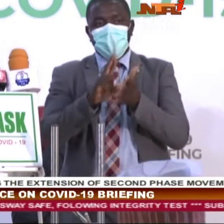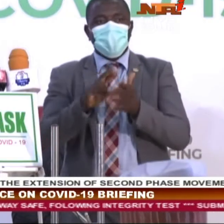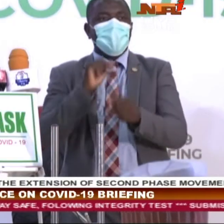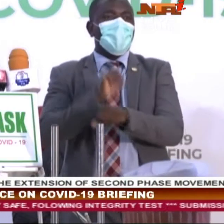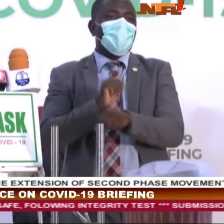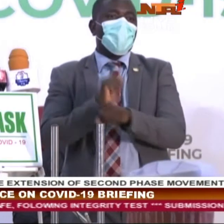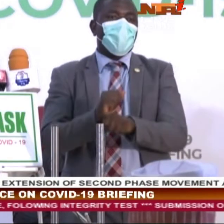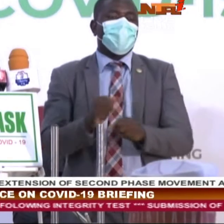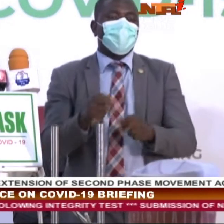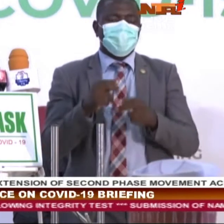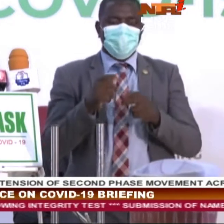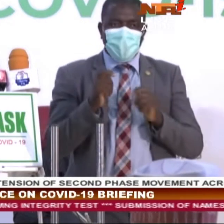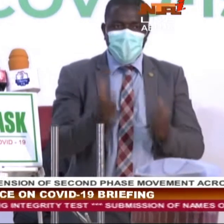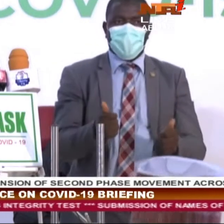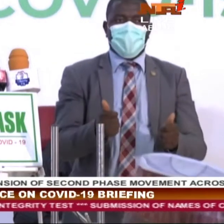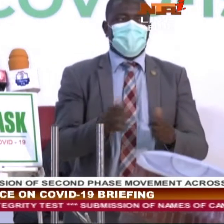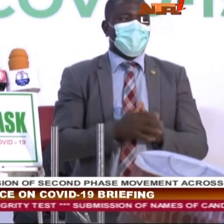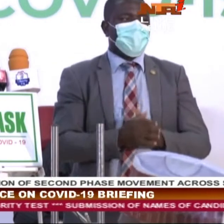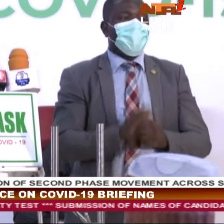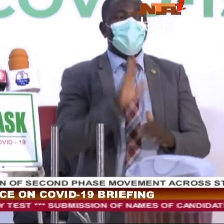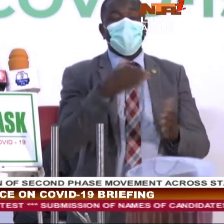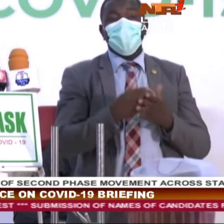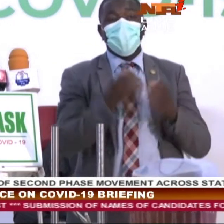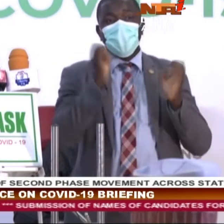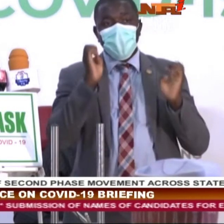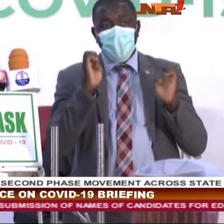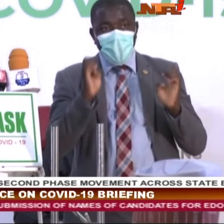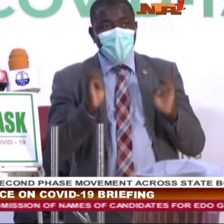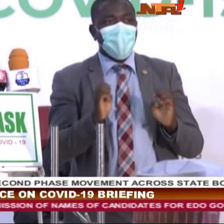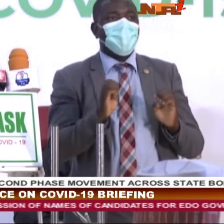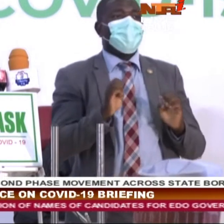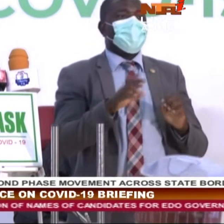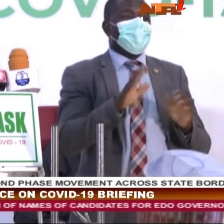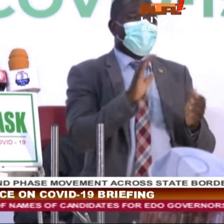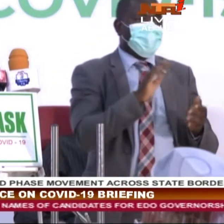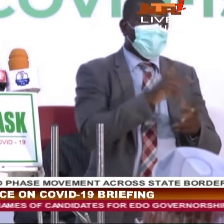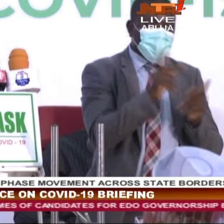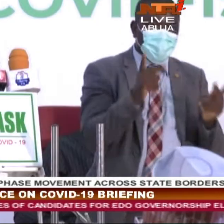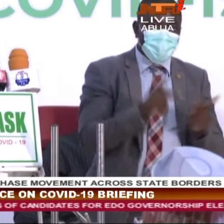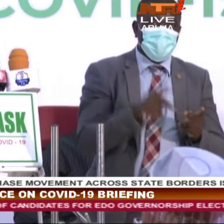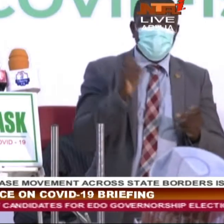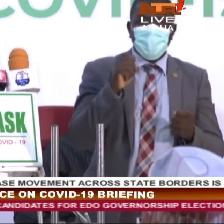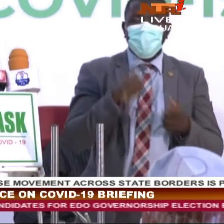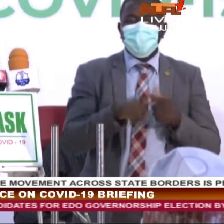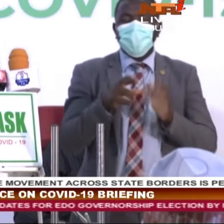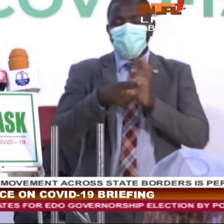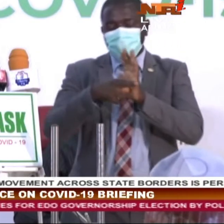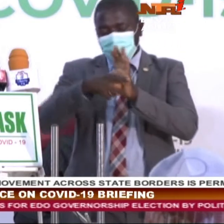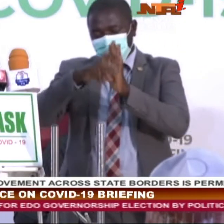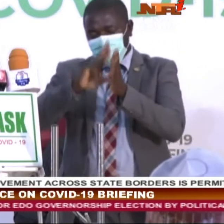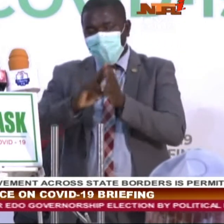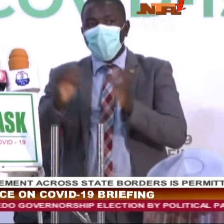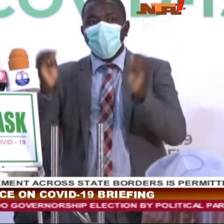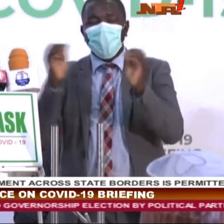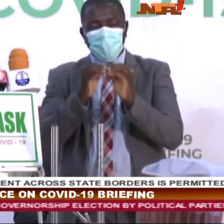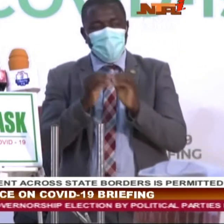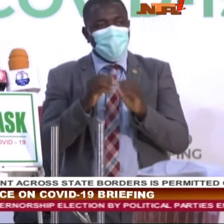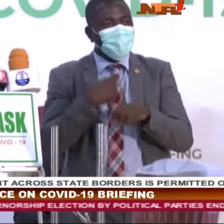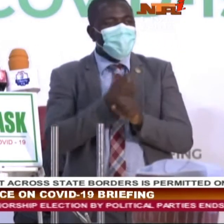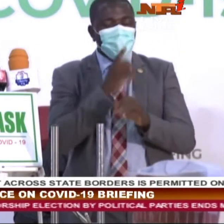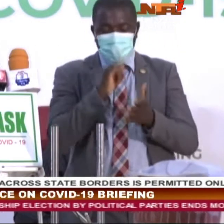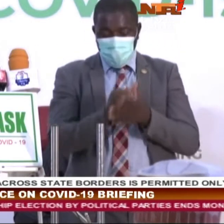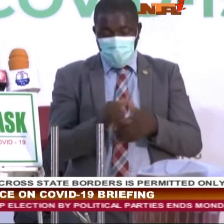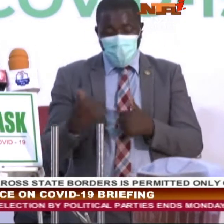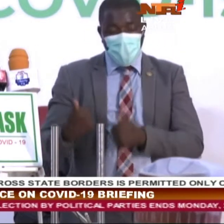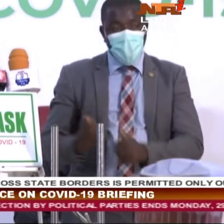exercises. All educational establishments are to conduct exhaustive reviews to ensure